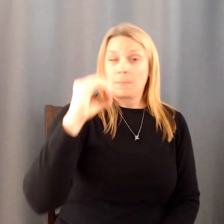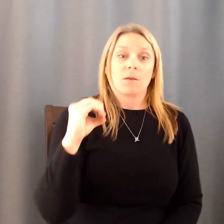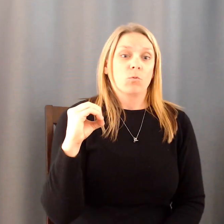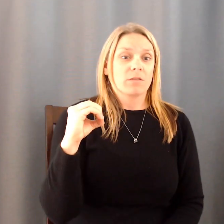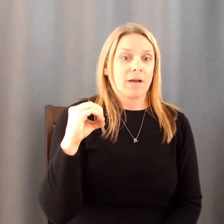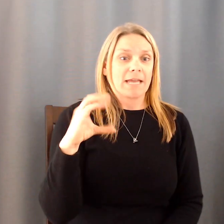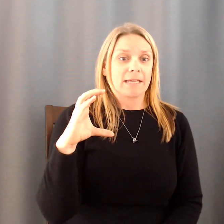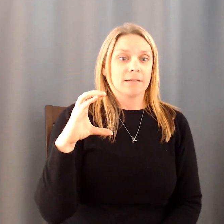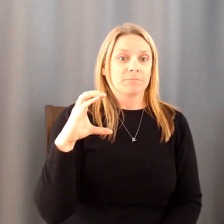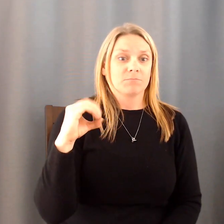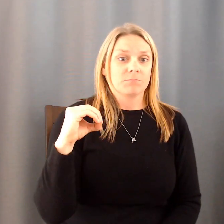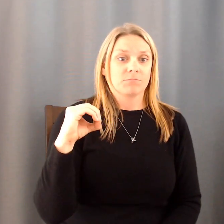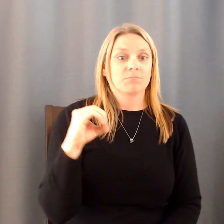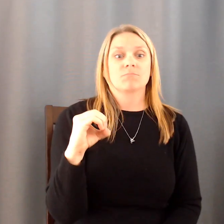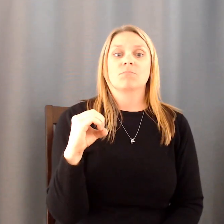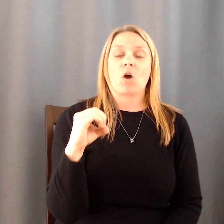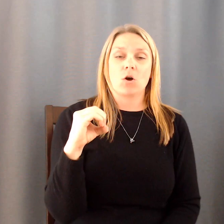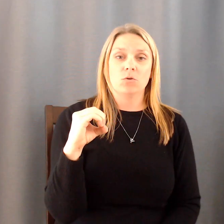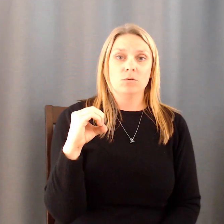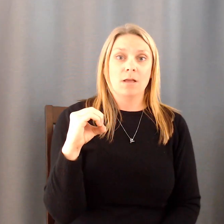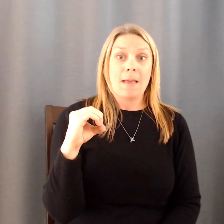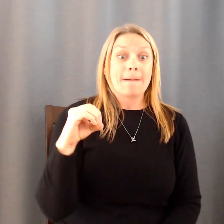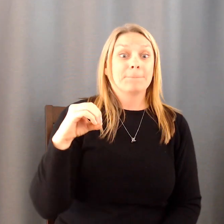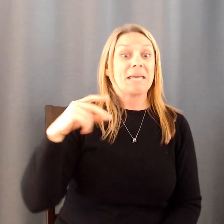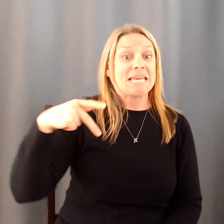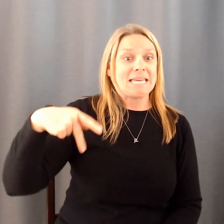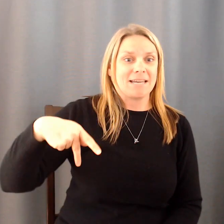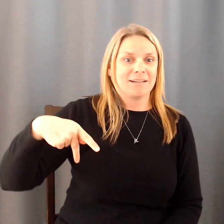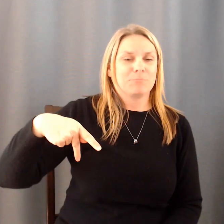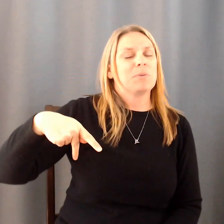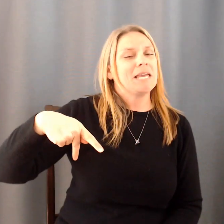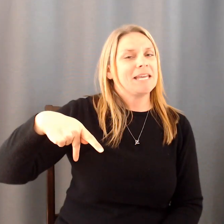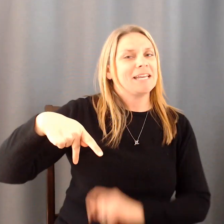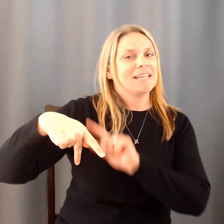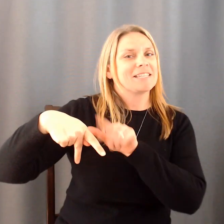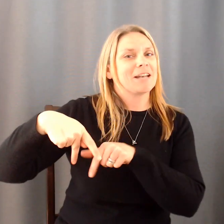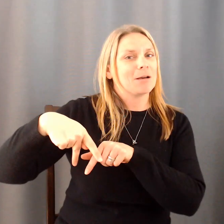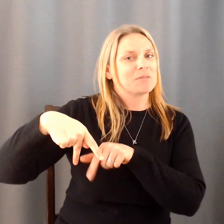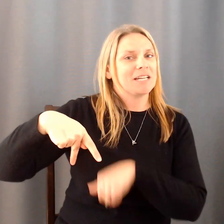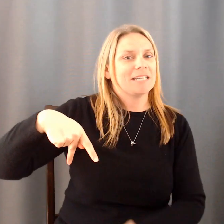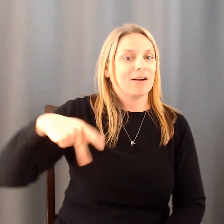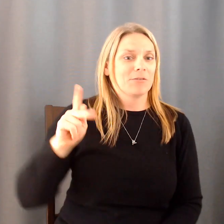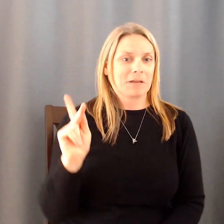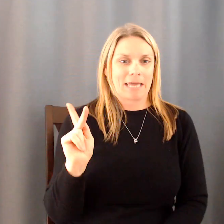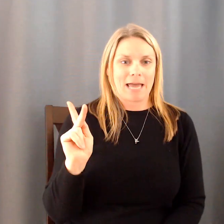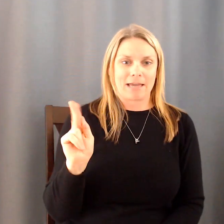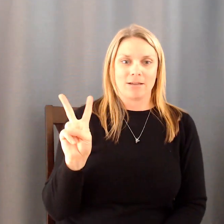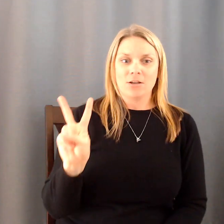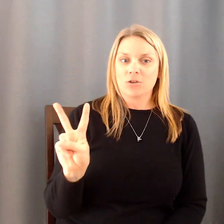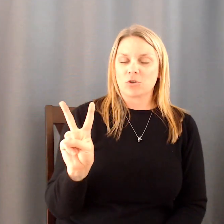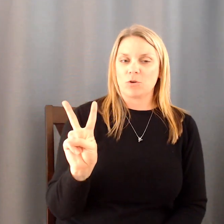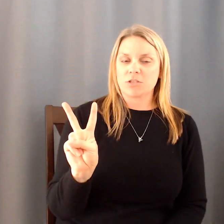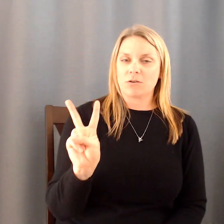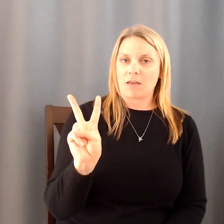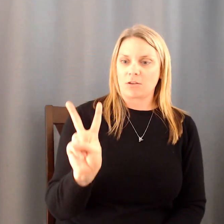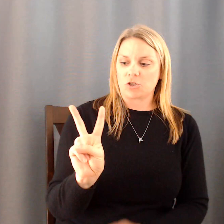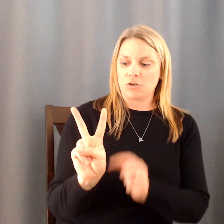with my hand. O. P. P is an upside down K. So once you got the two